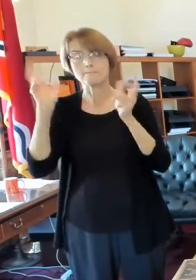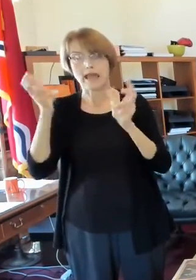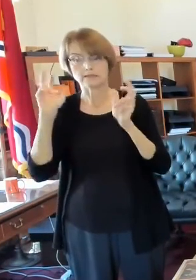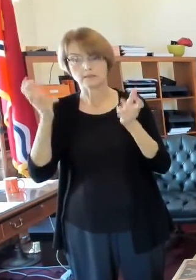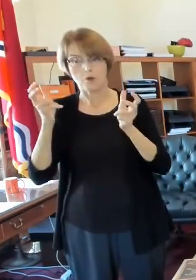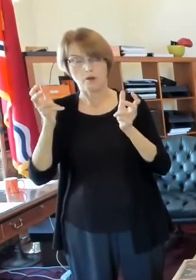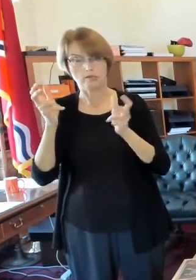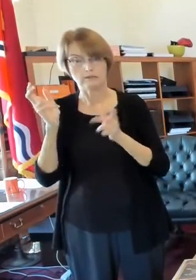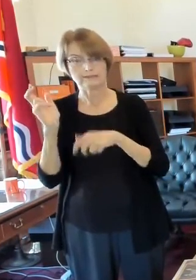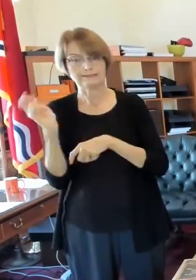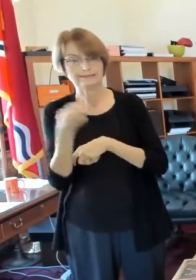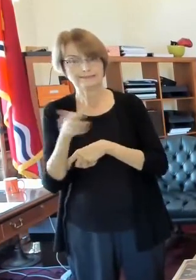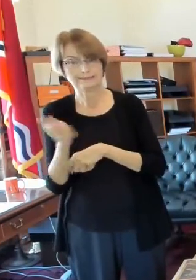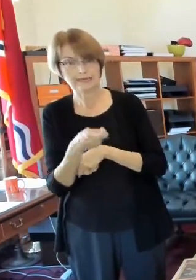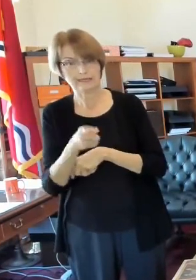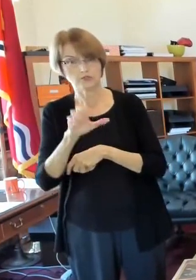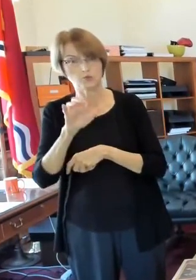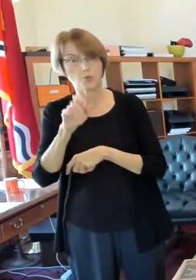courts.